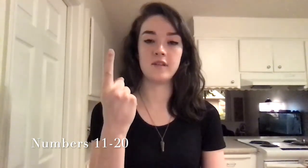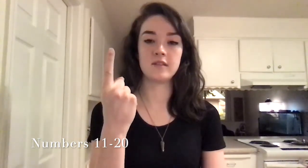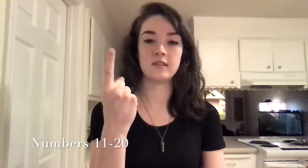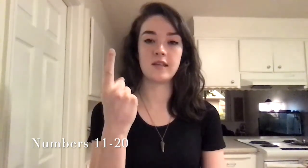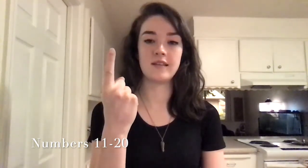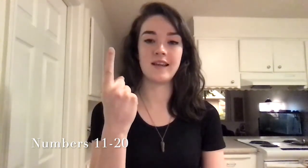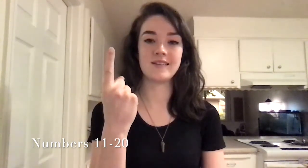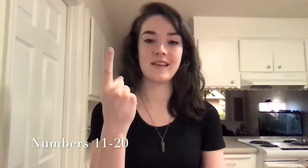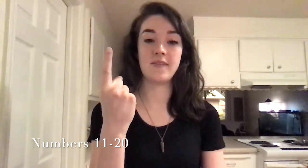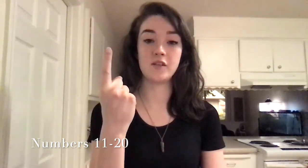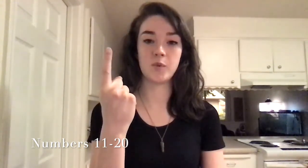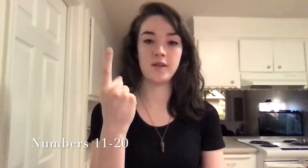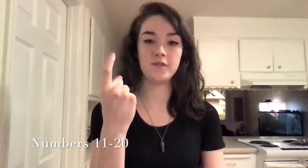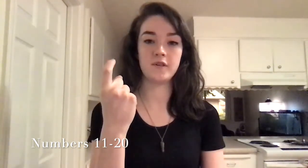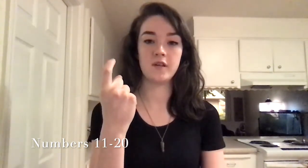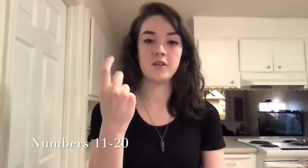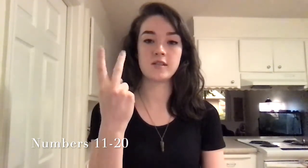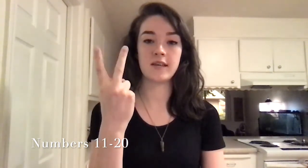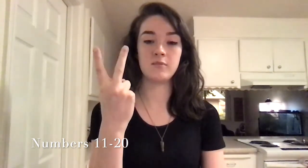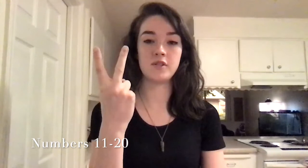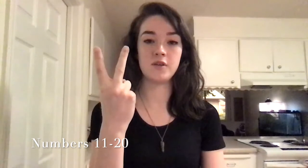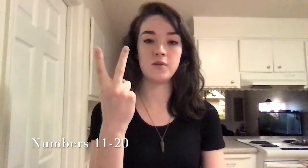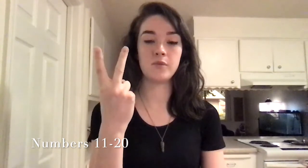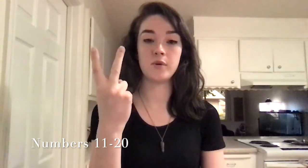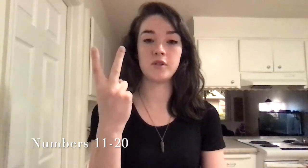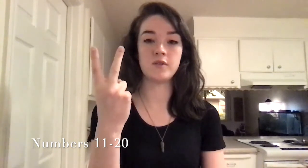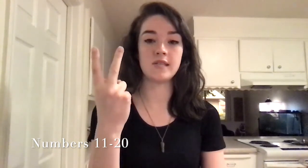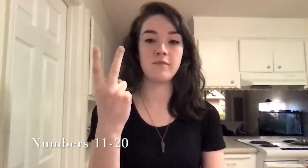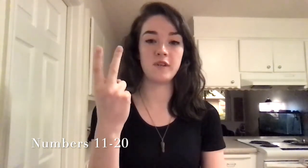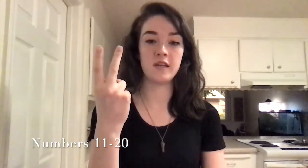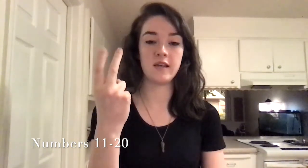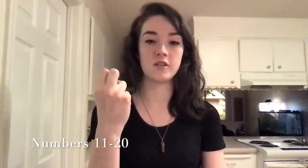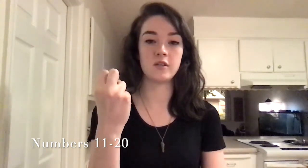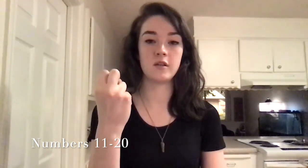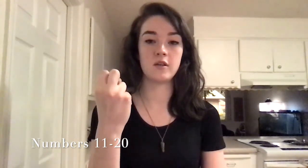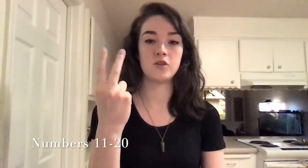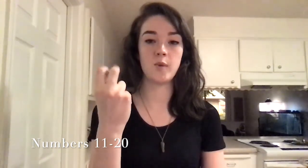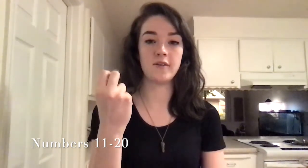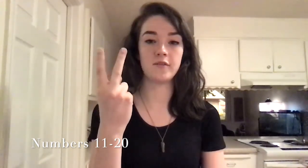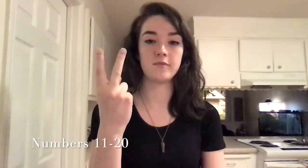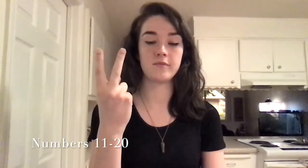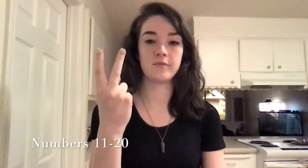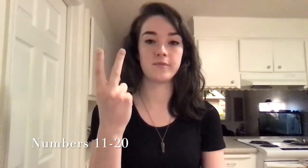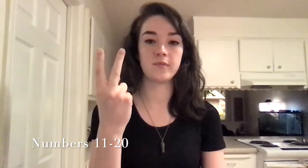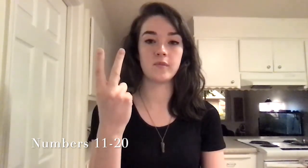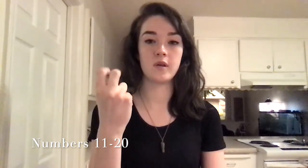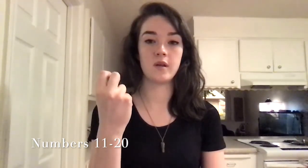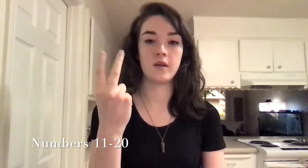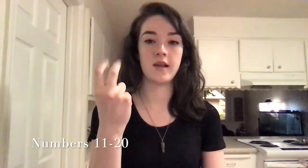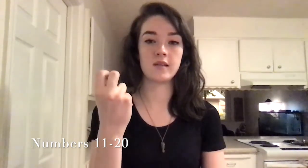11. Nice. And then 12, just like number 2, but we're going to do the same flicking action. 12. Nice. So